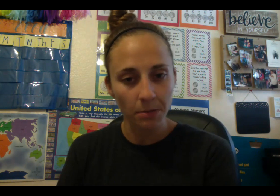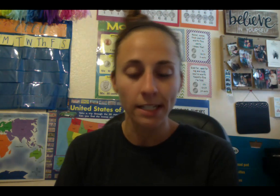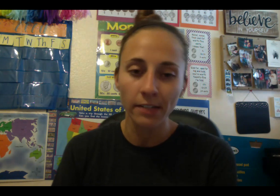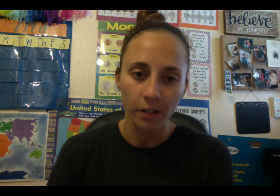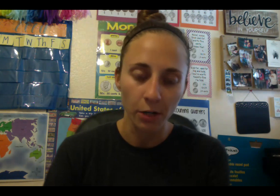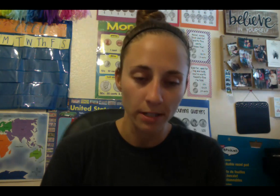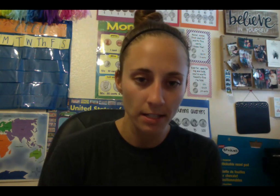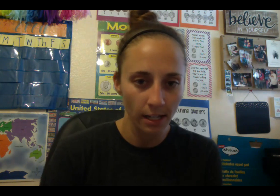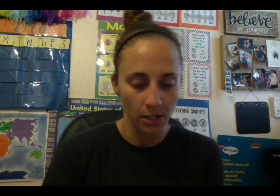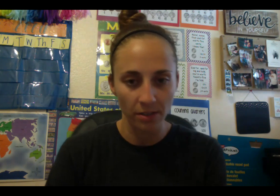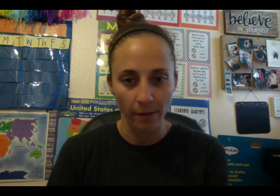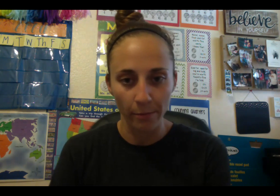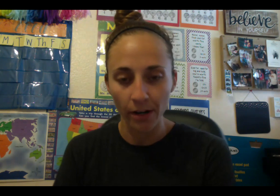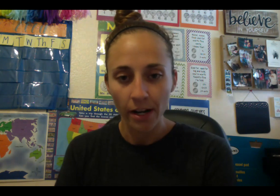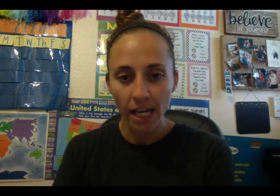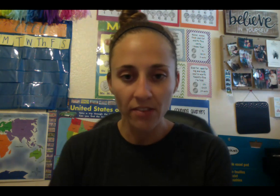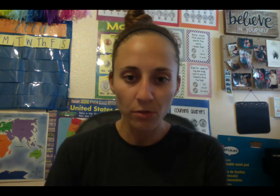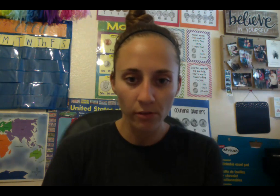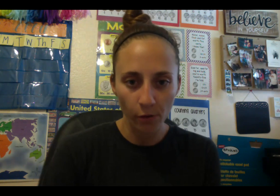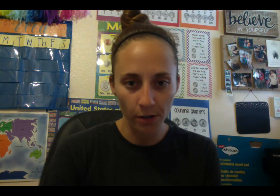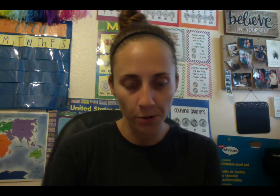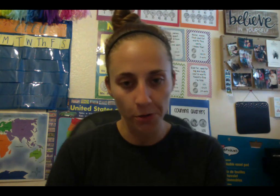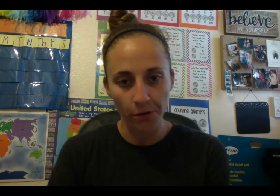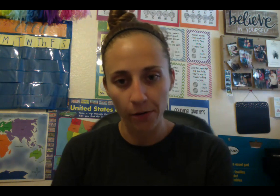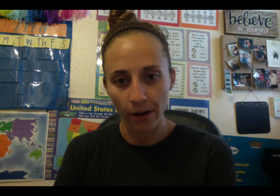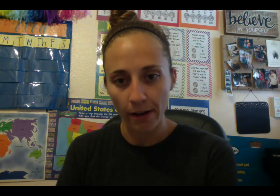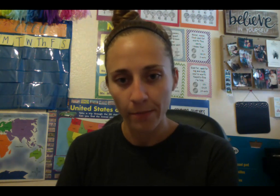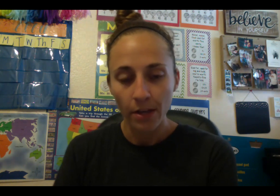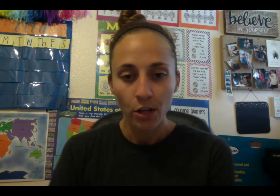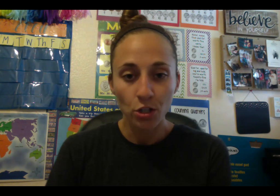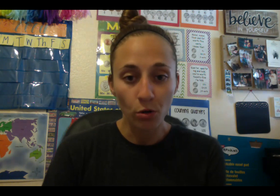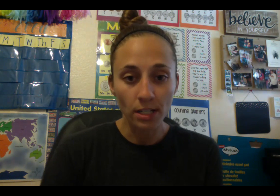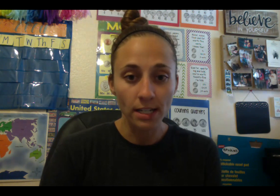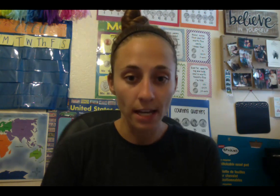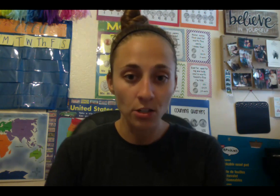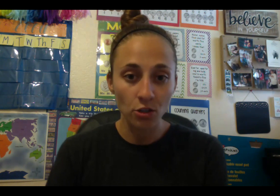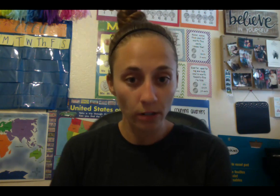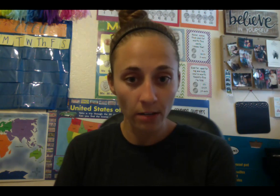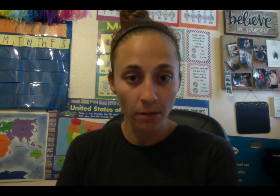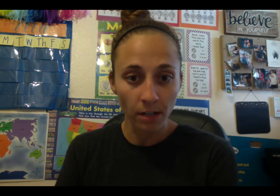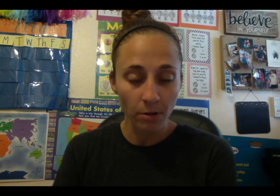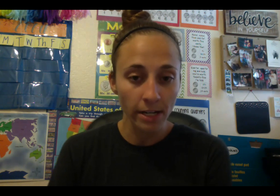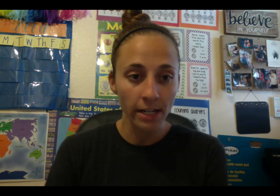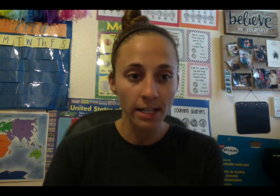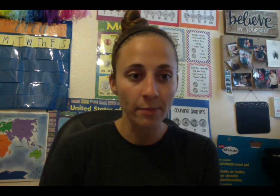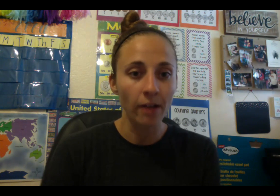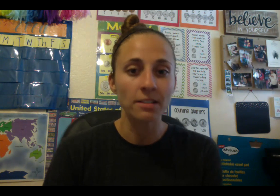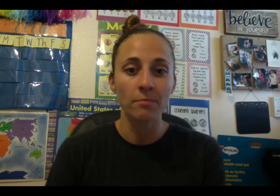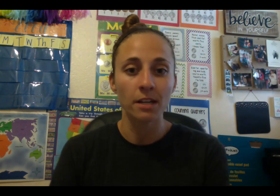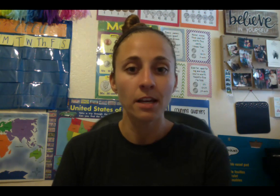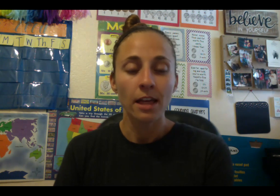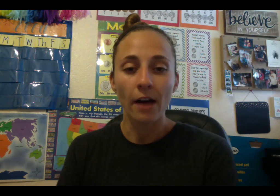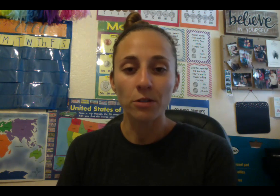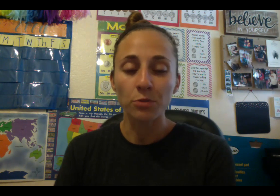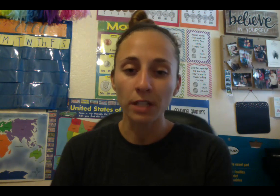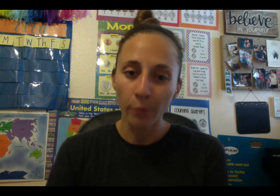things that we're going to need for our quizzes and to remember even moving forward in the third grade, okay? So today's story that we're going to be reading is about